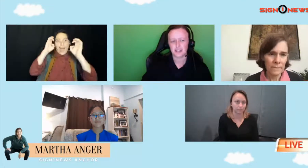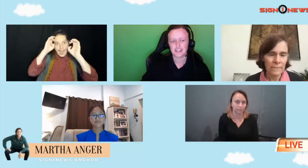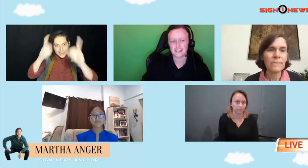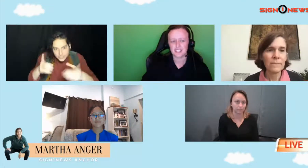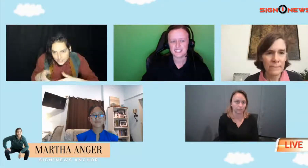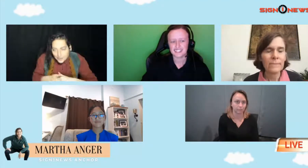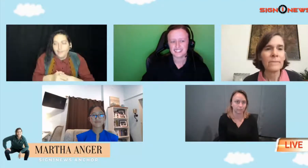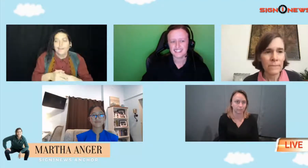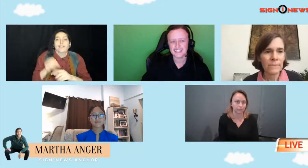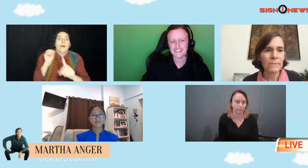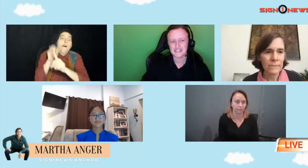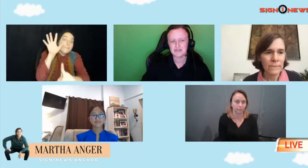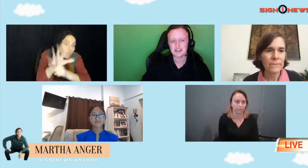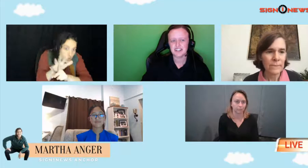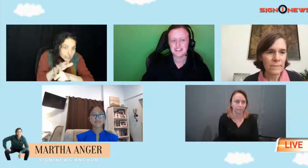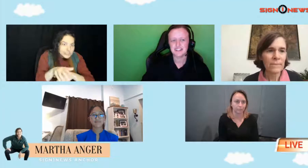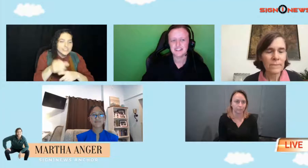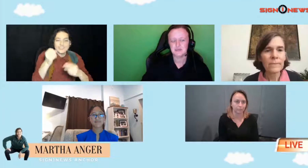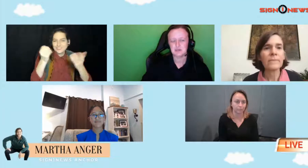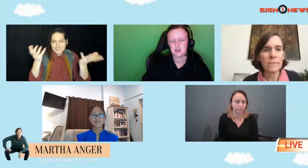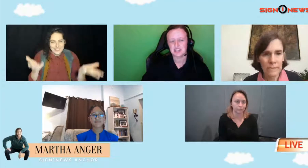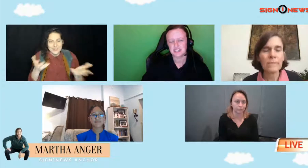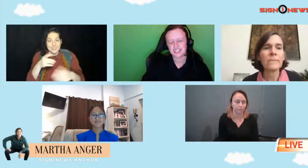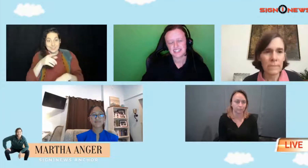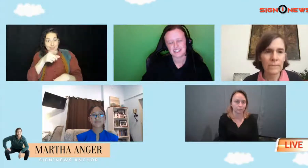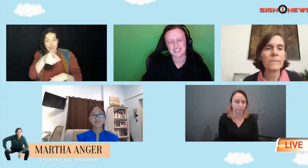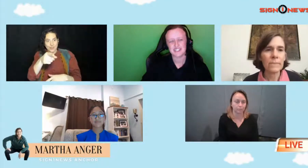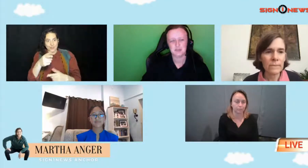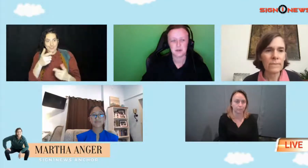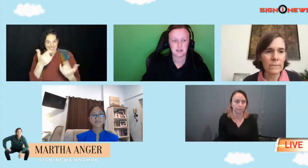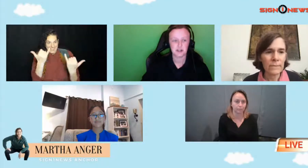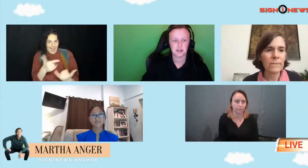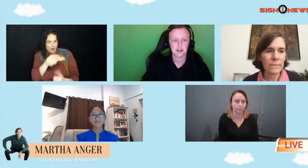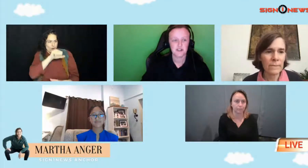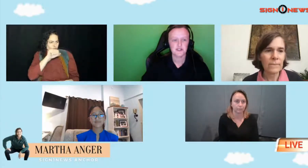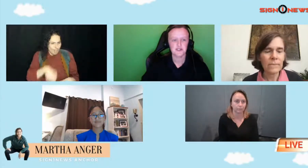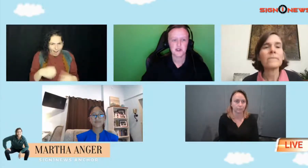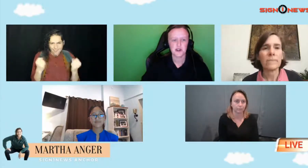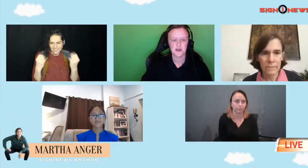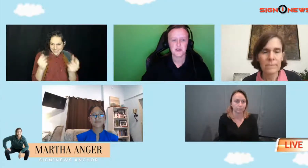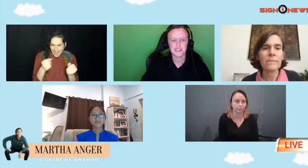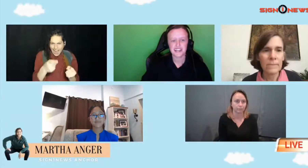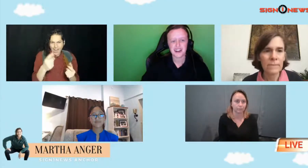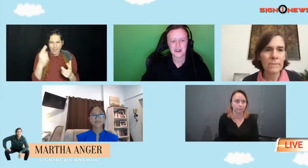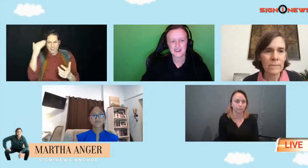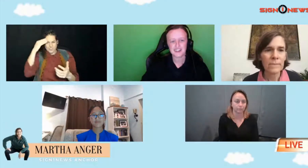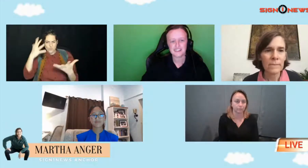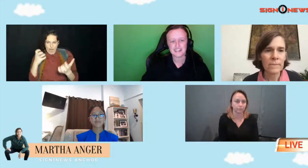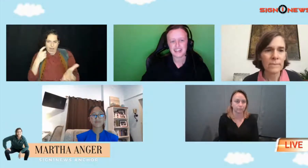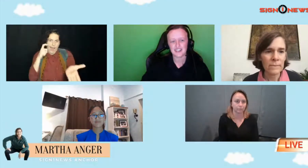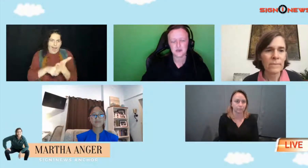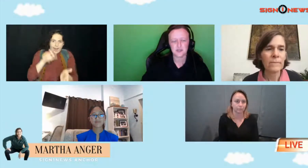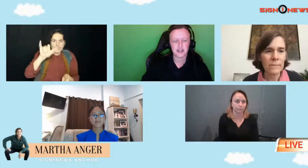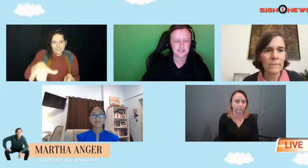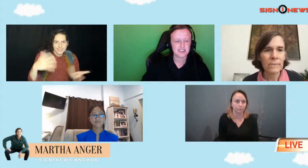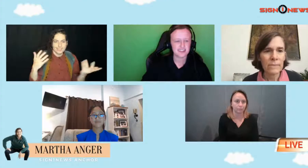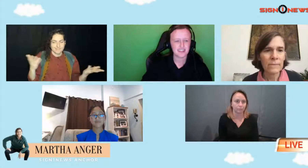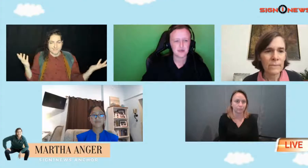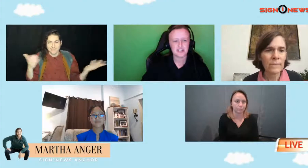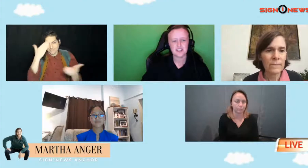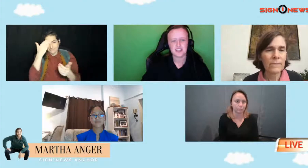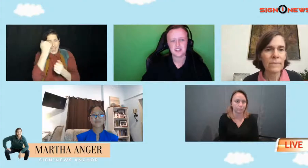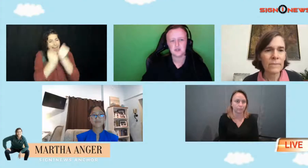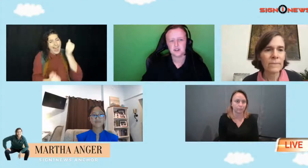more recognition in America. There's been more education, exposure. So now saying you love